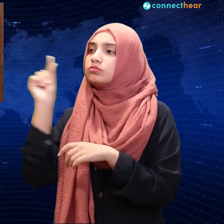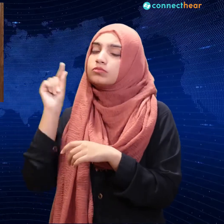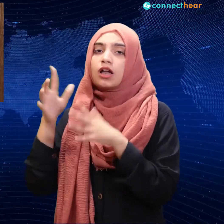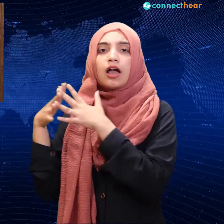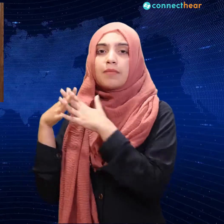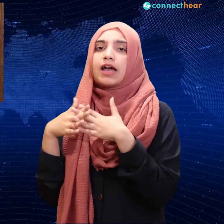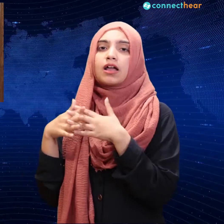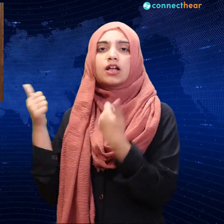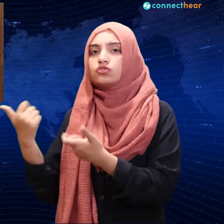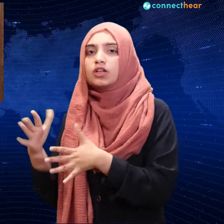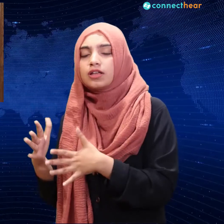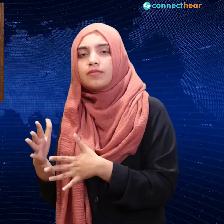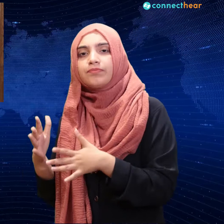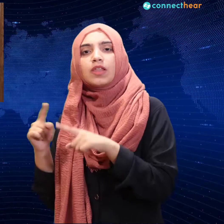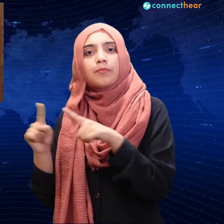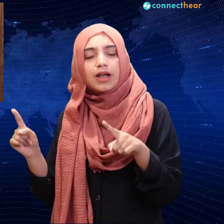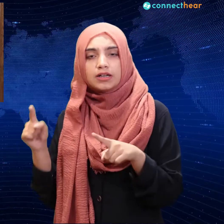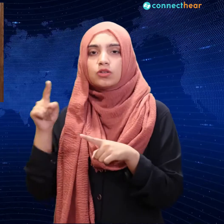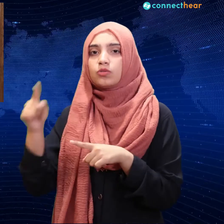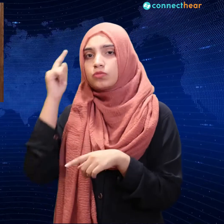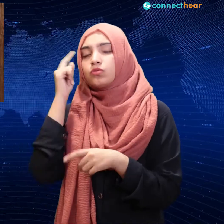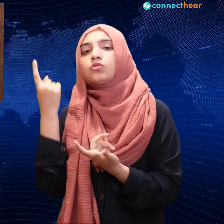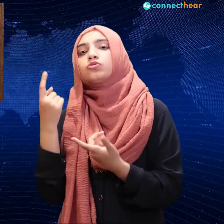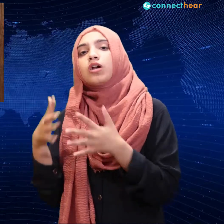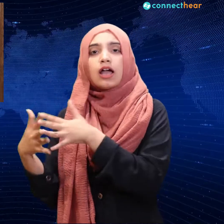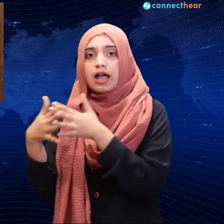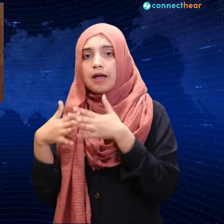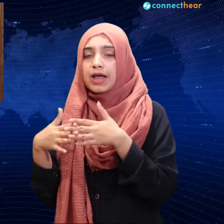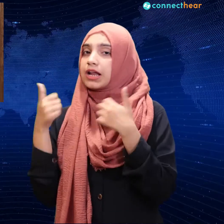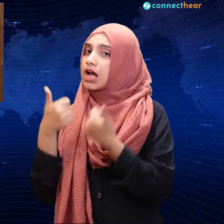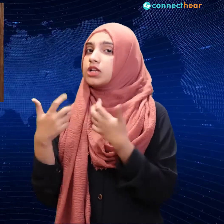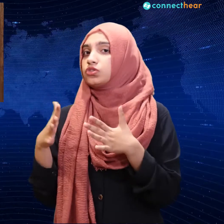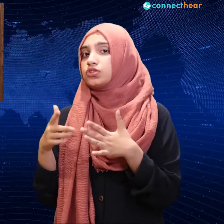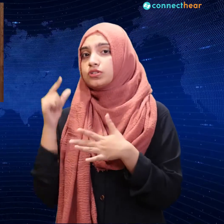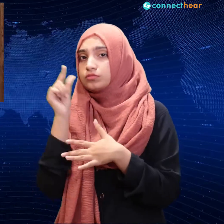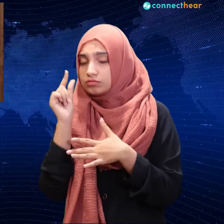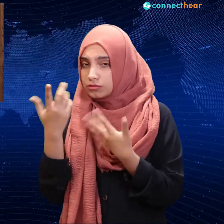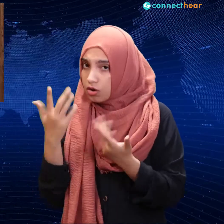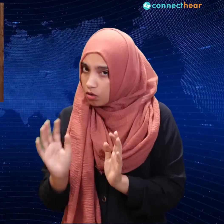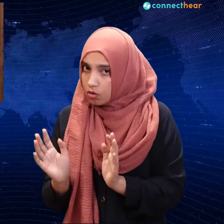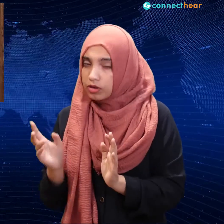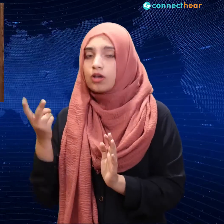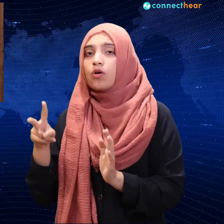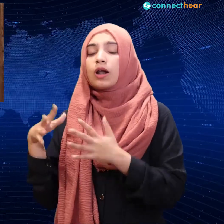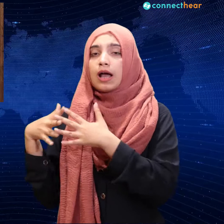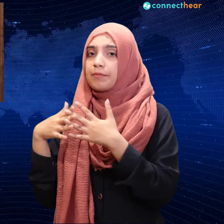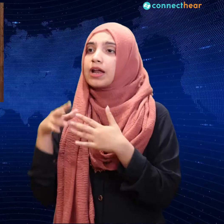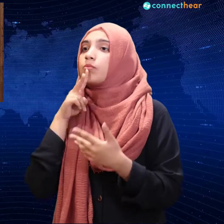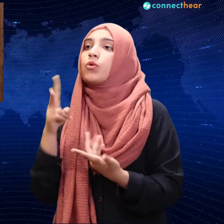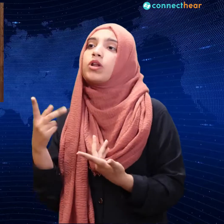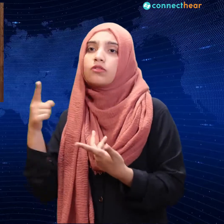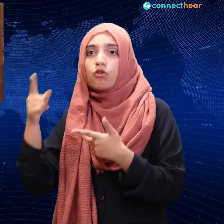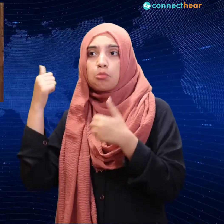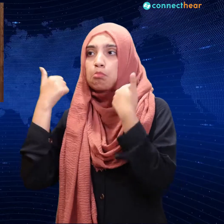pullout. Let me start that again. You have criticised the US pullout from Afghanistan, describing America as having messed